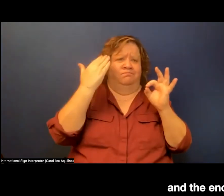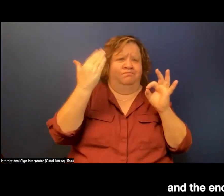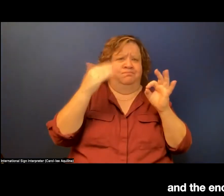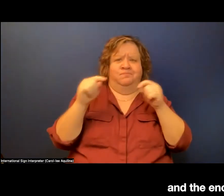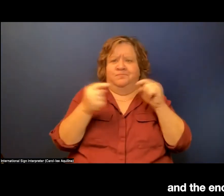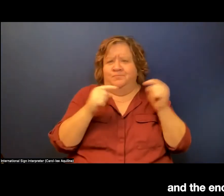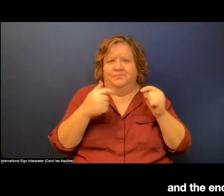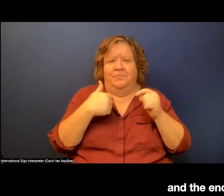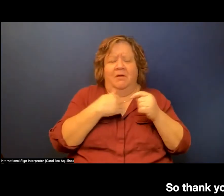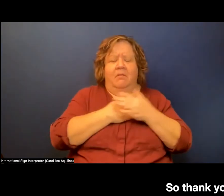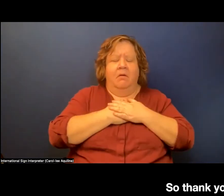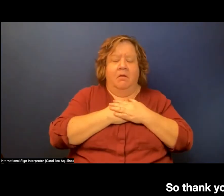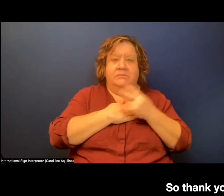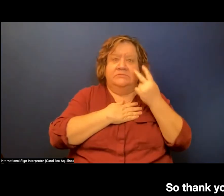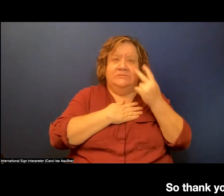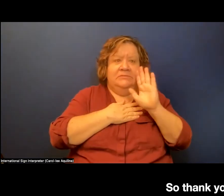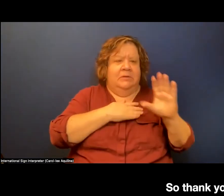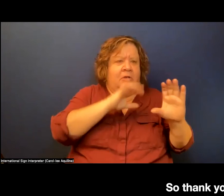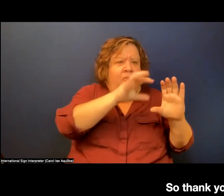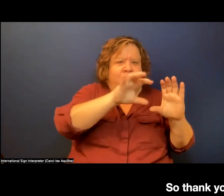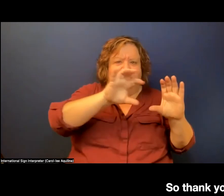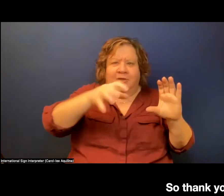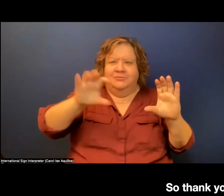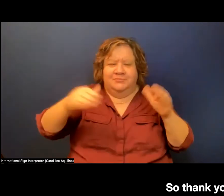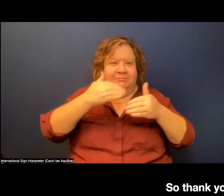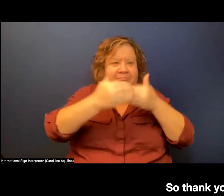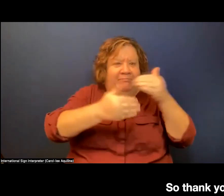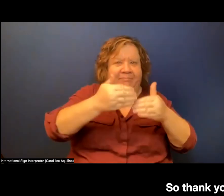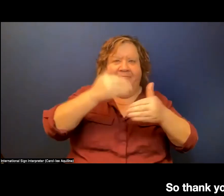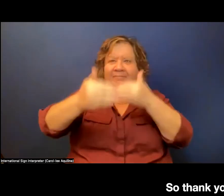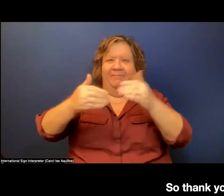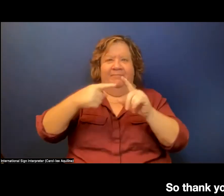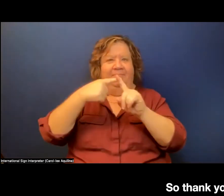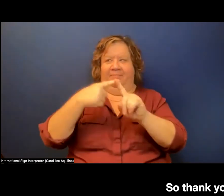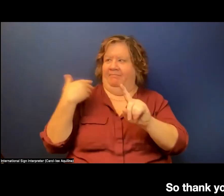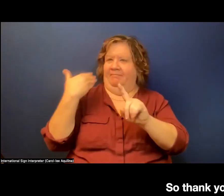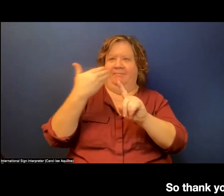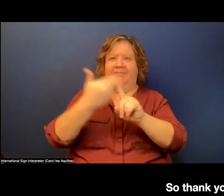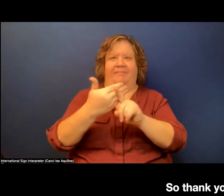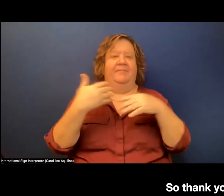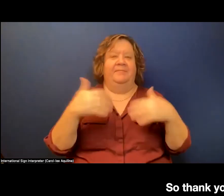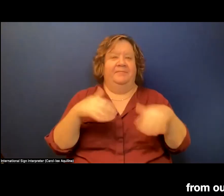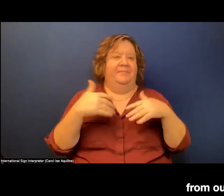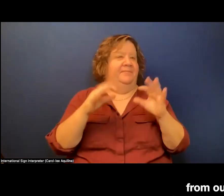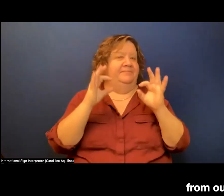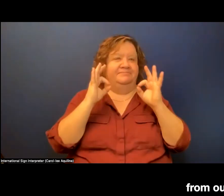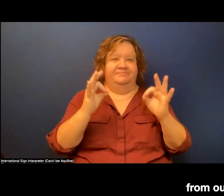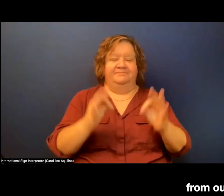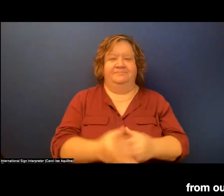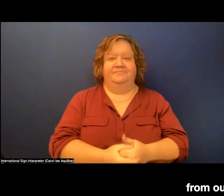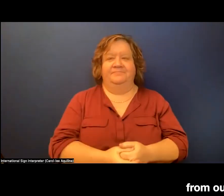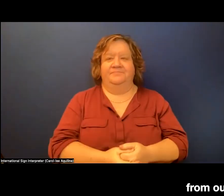encouraging progress that's happening across the world. So thank you. On the question, I mean, it is exactly what we